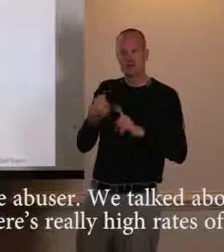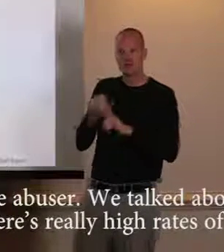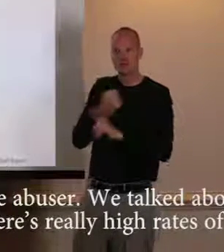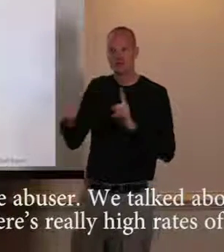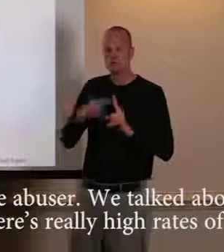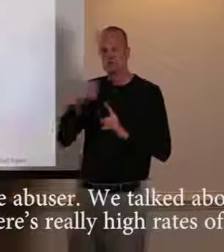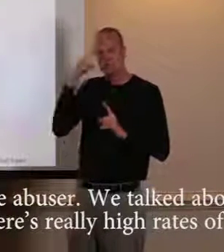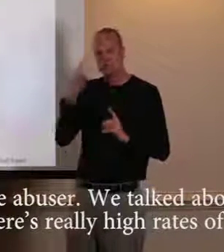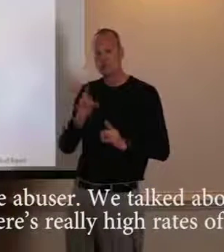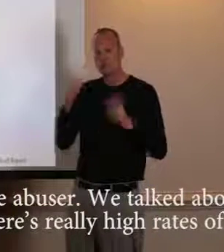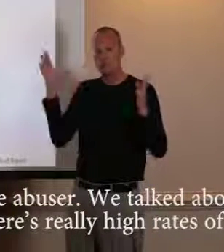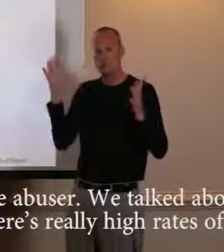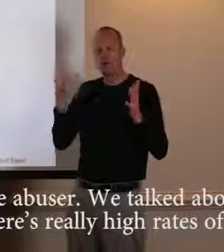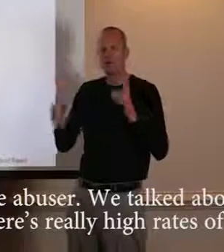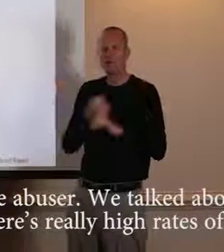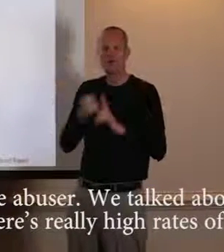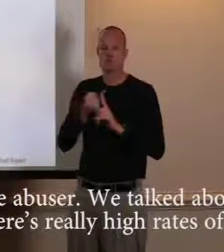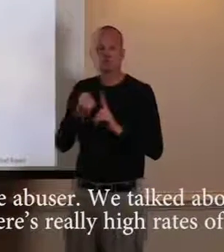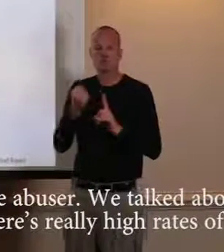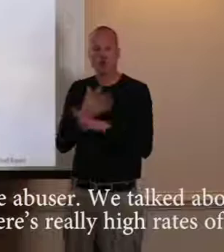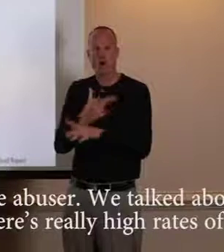of the abuser.